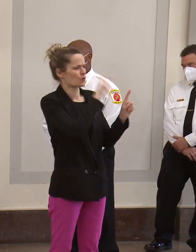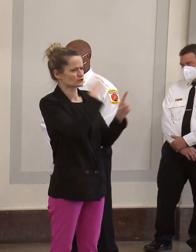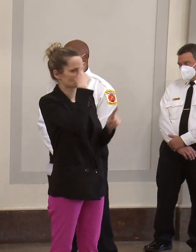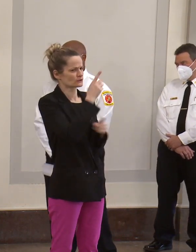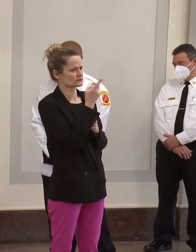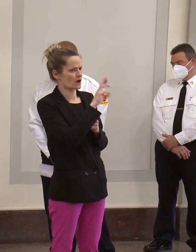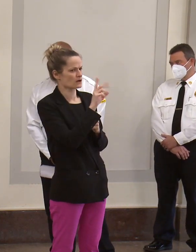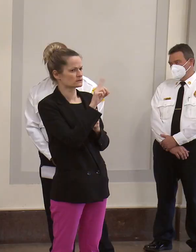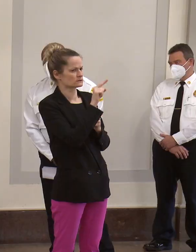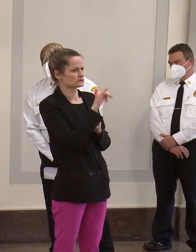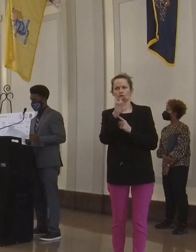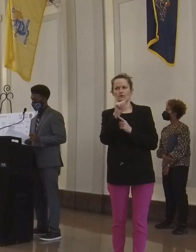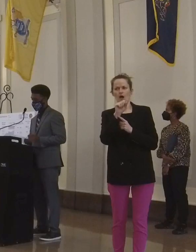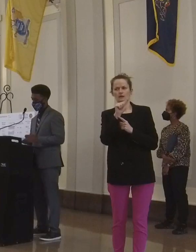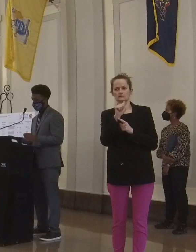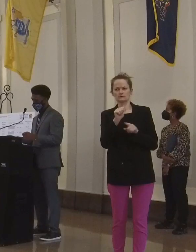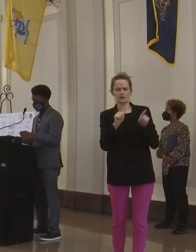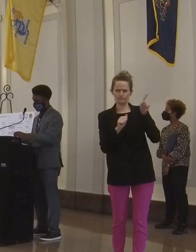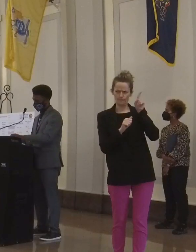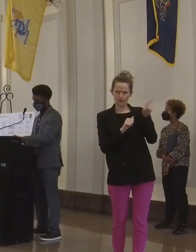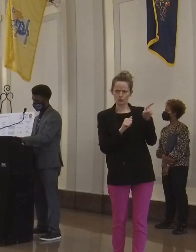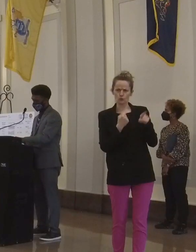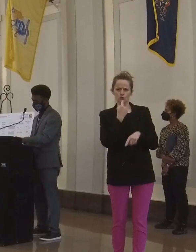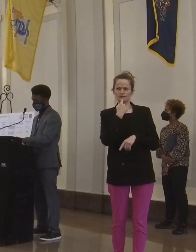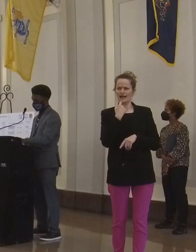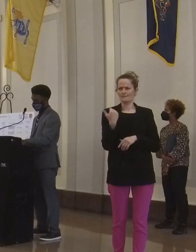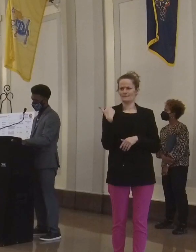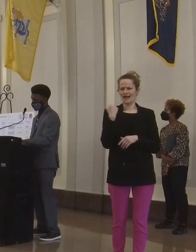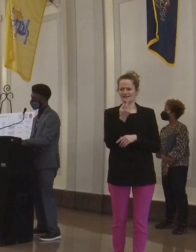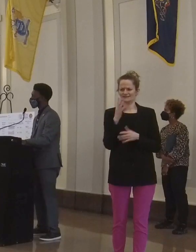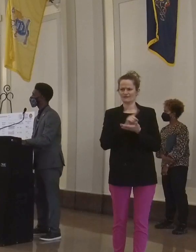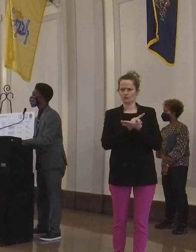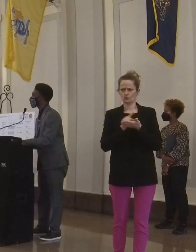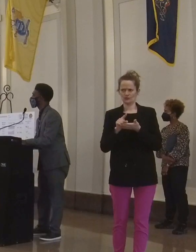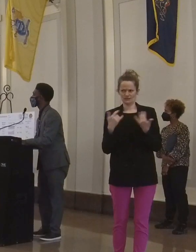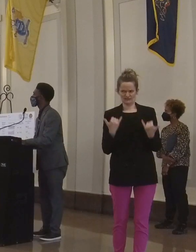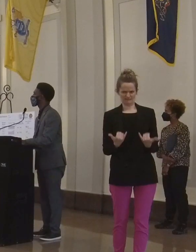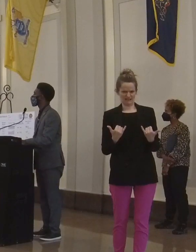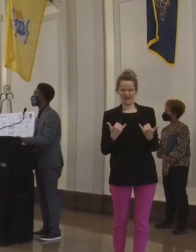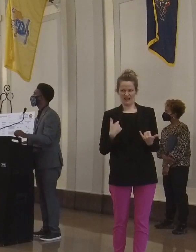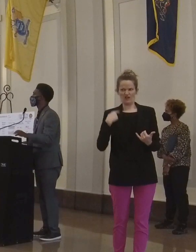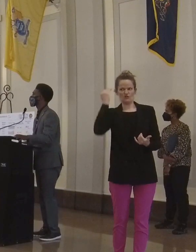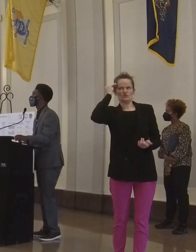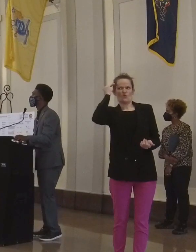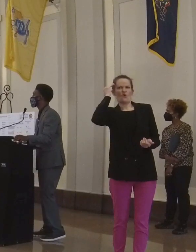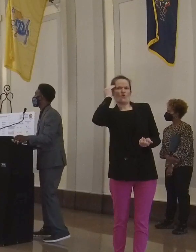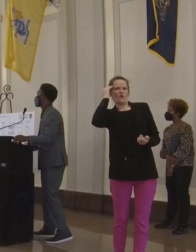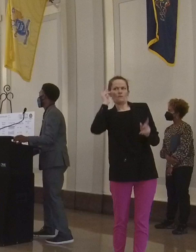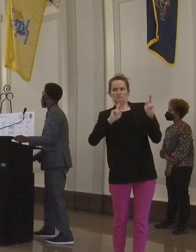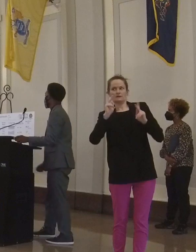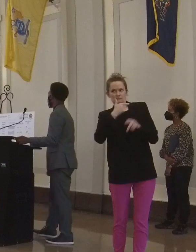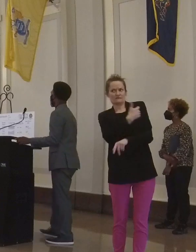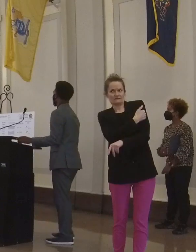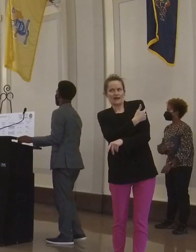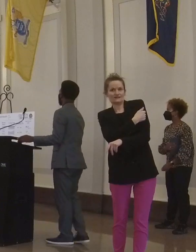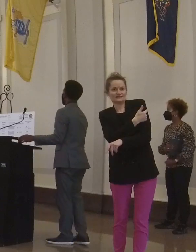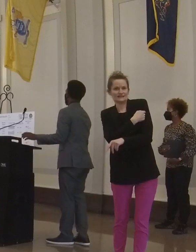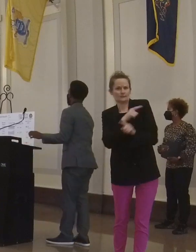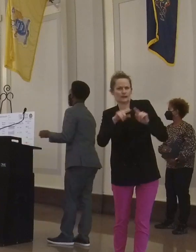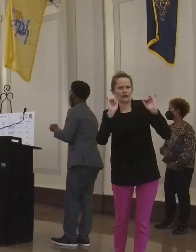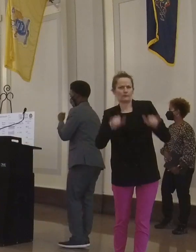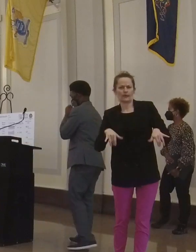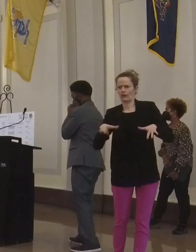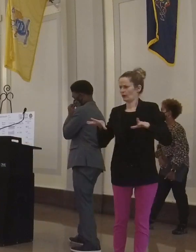have said for the last several weeks, we now know that vaccinated people can spread the virus as easily as